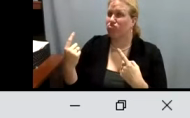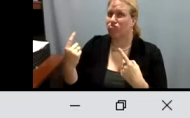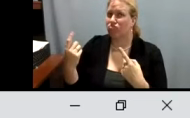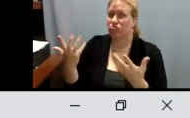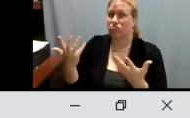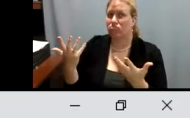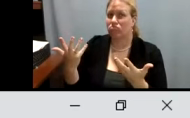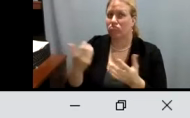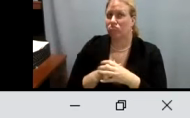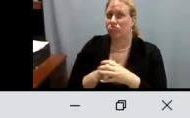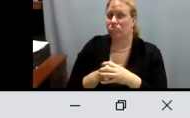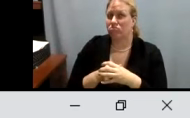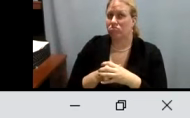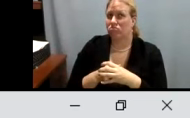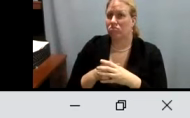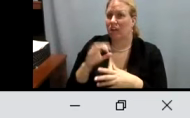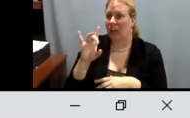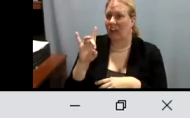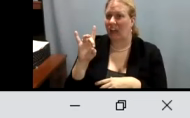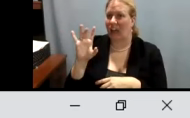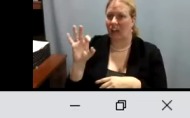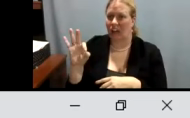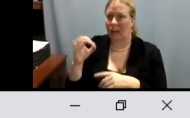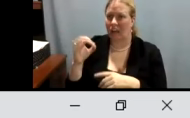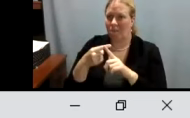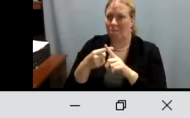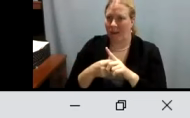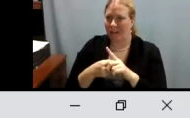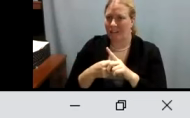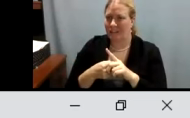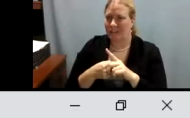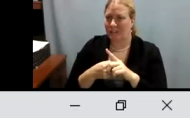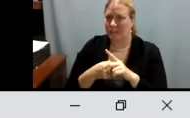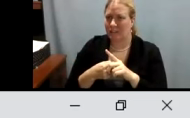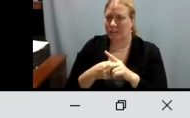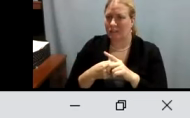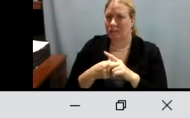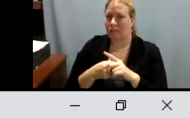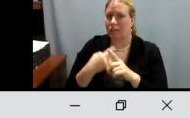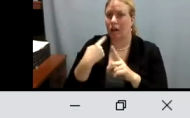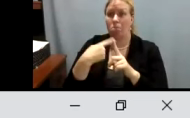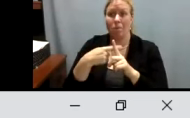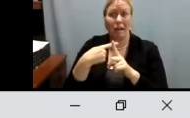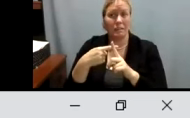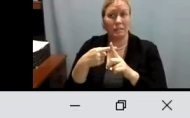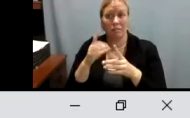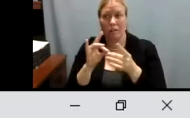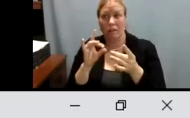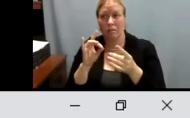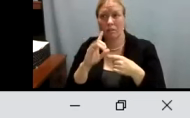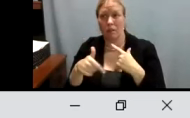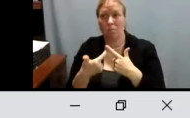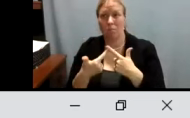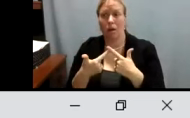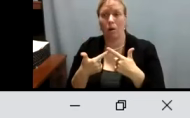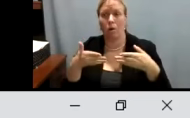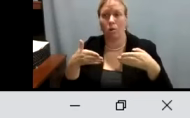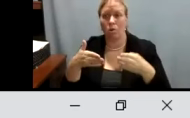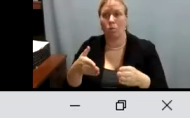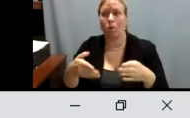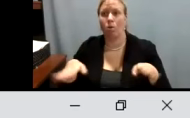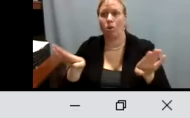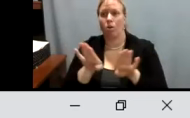eight, nine months now, an incredible number of positive comments about the road closures in East Rock Park from